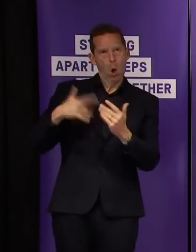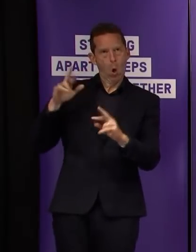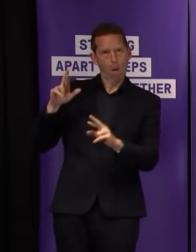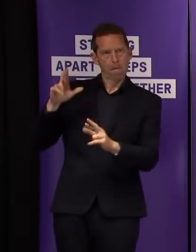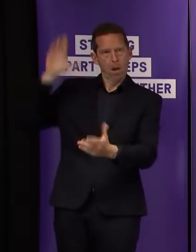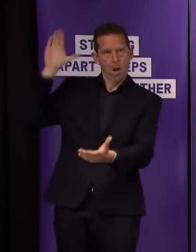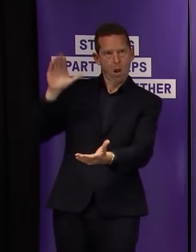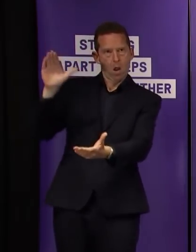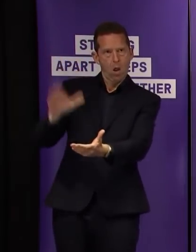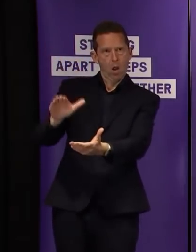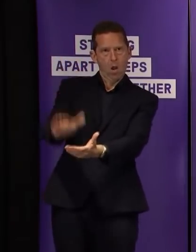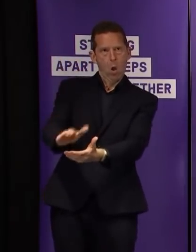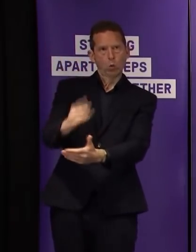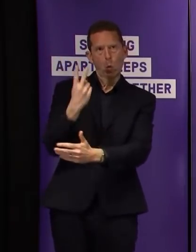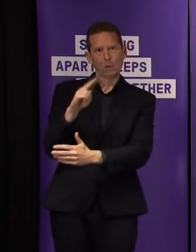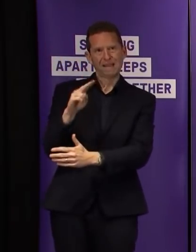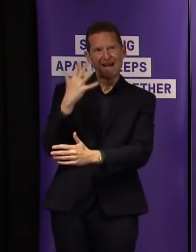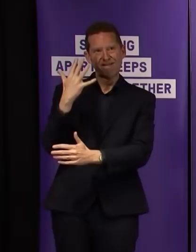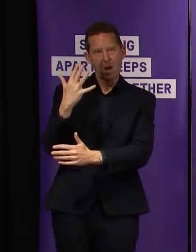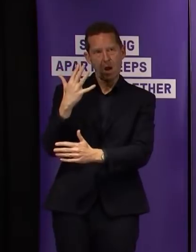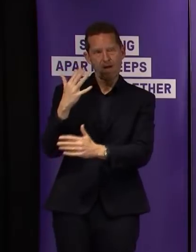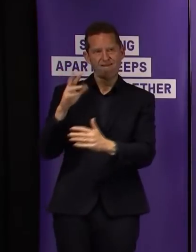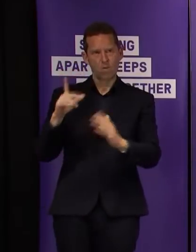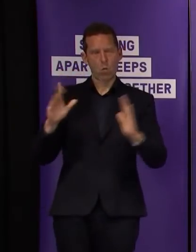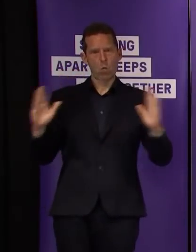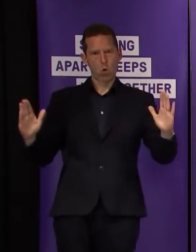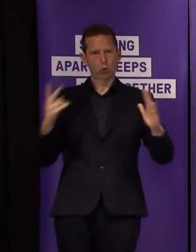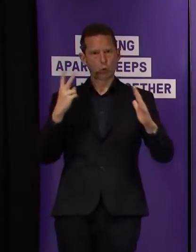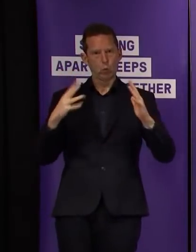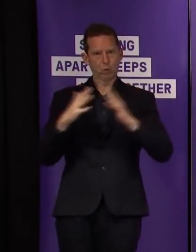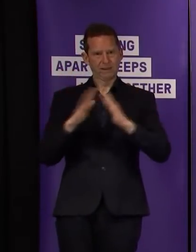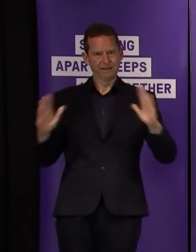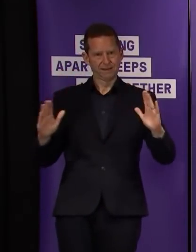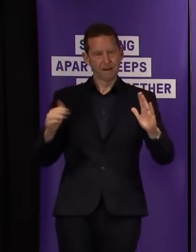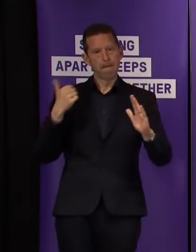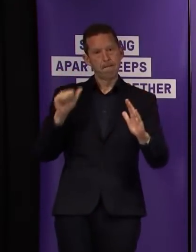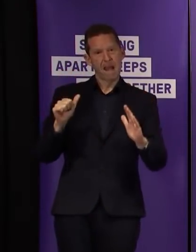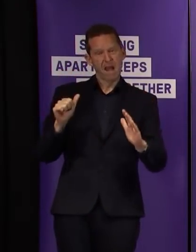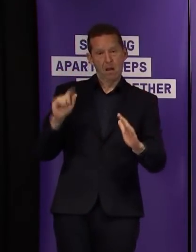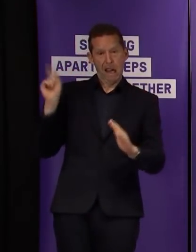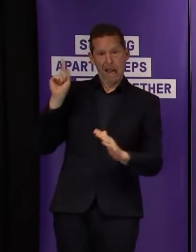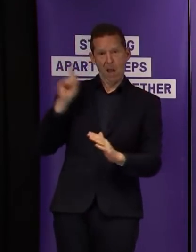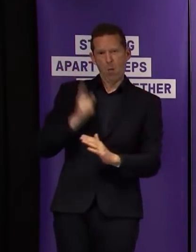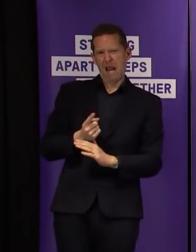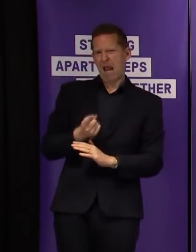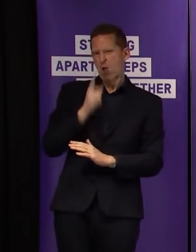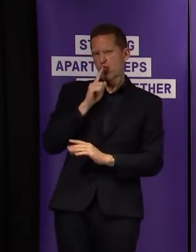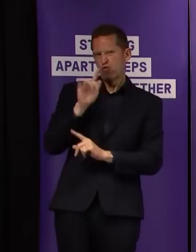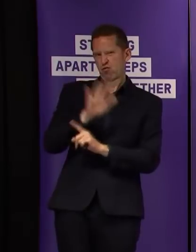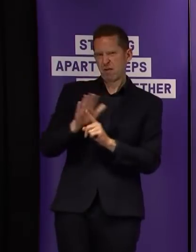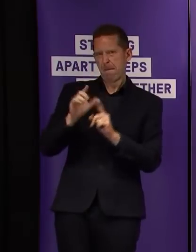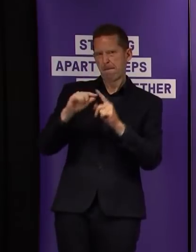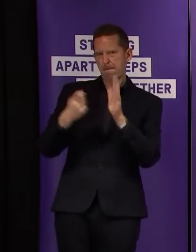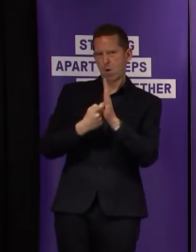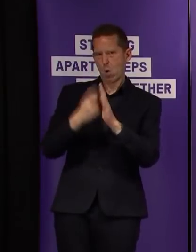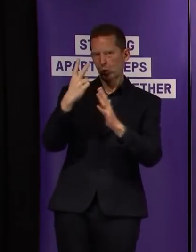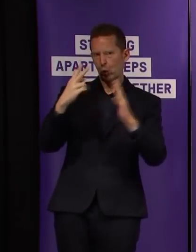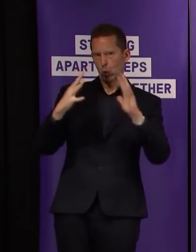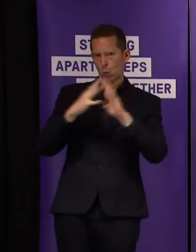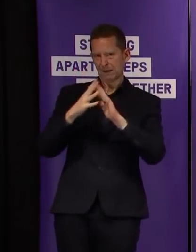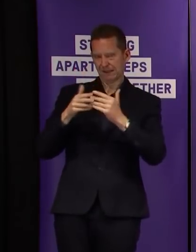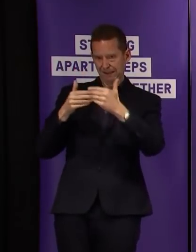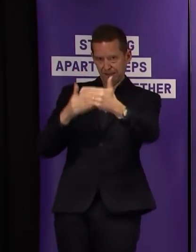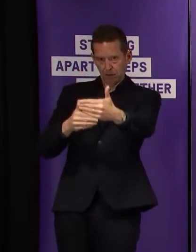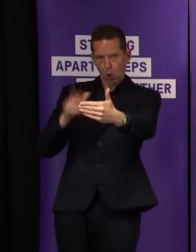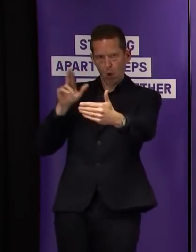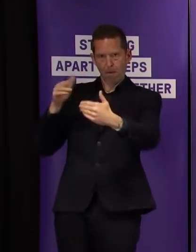get our cases down to the fortnightly average, down to a quarter of what it is right as we stand here now, then what